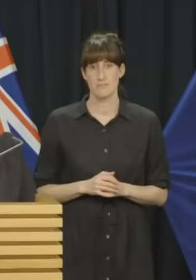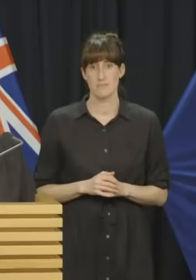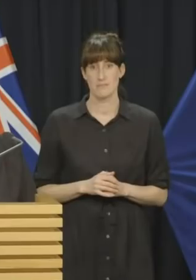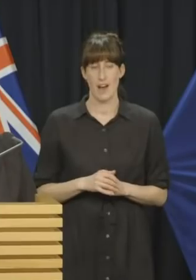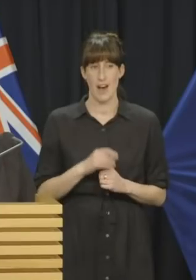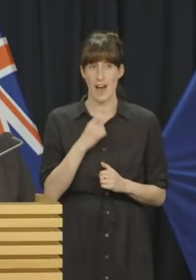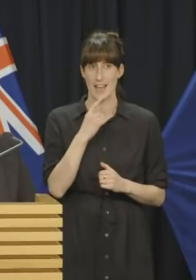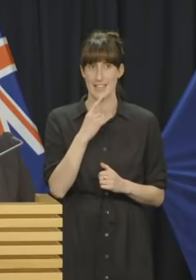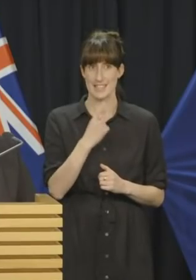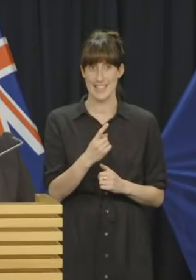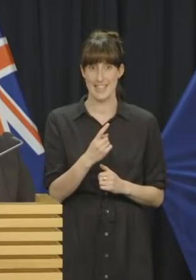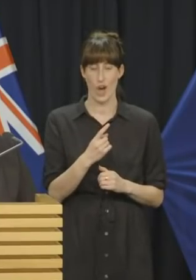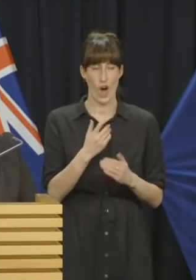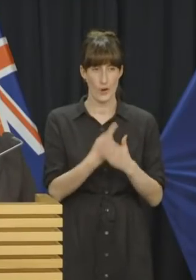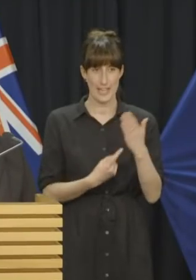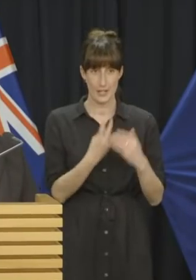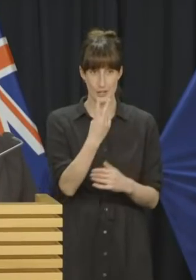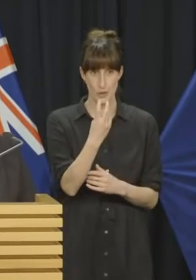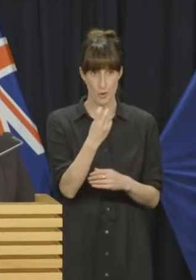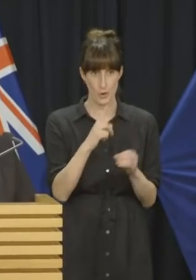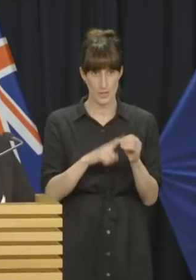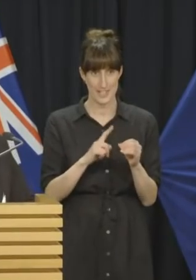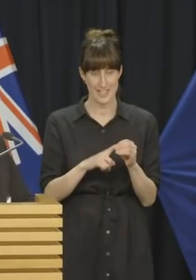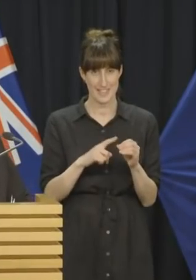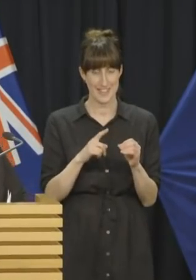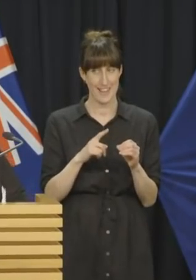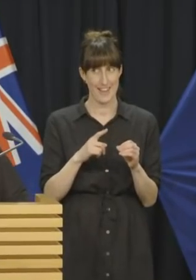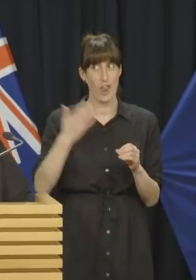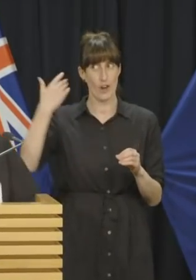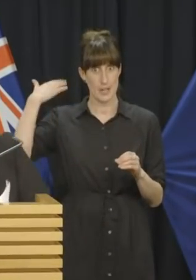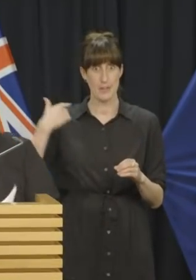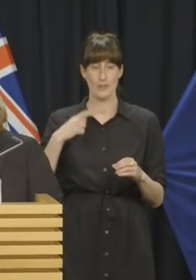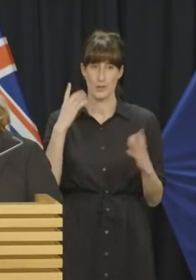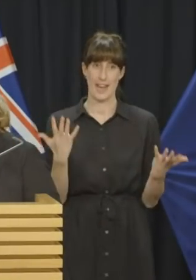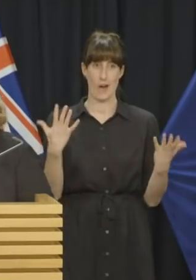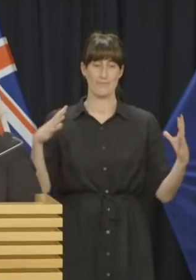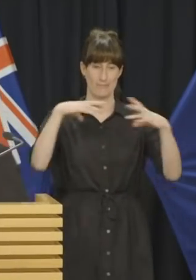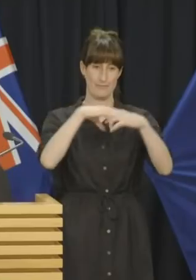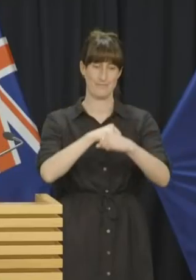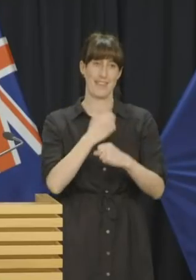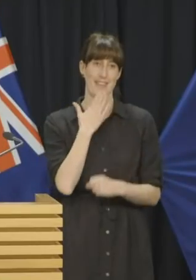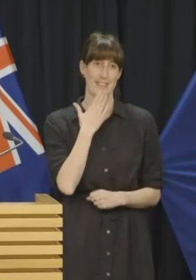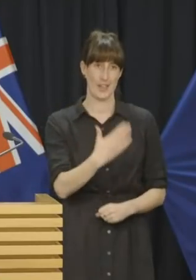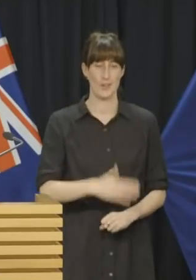did say 2 questions about 6 questions ago, so I think we'll wrap it up there. Okay, thank you.